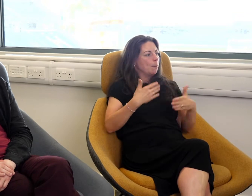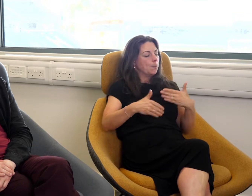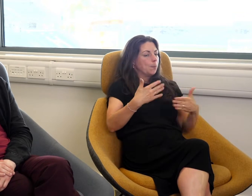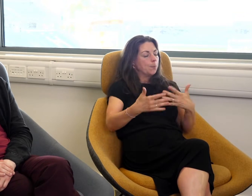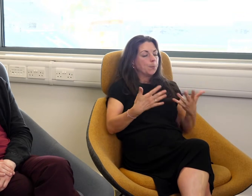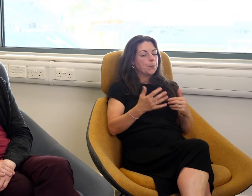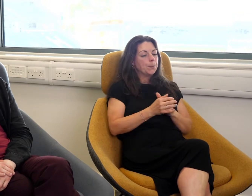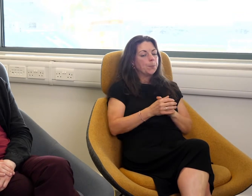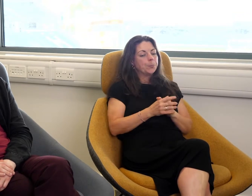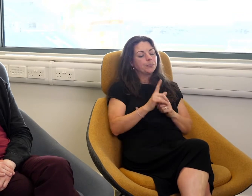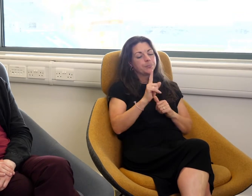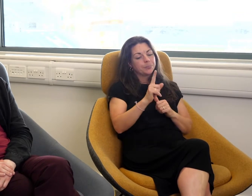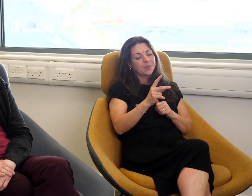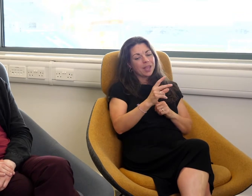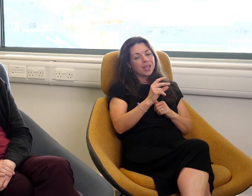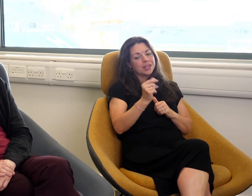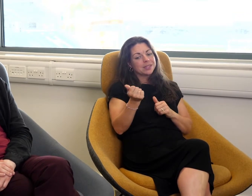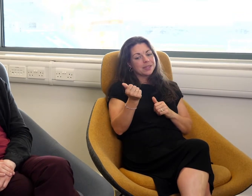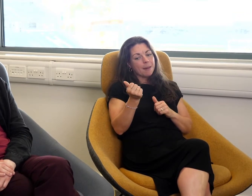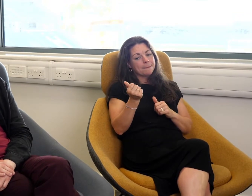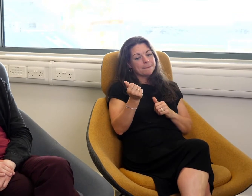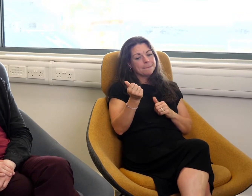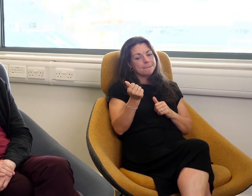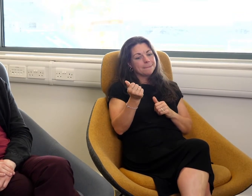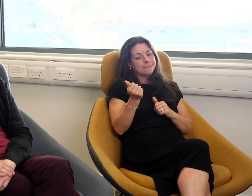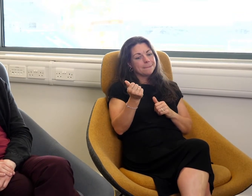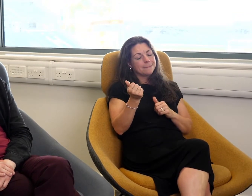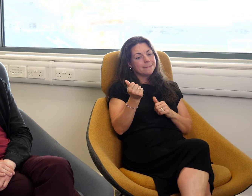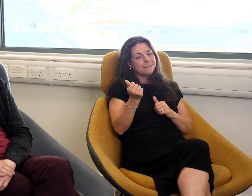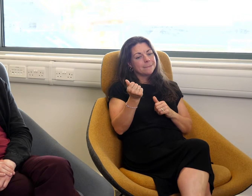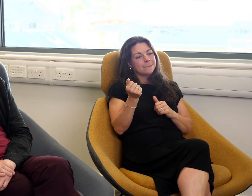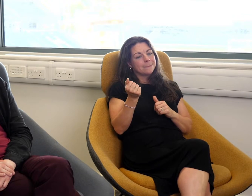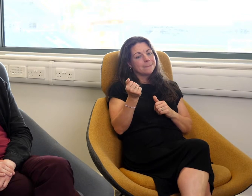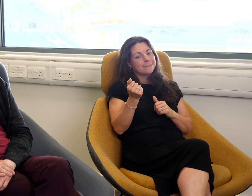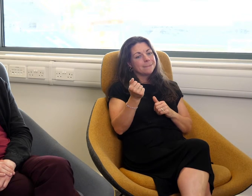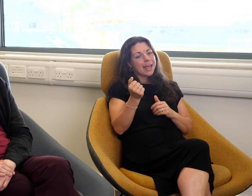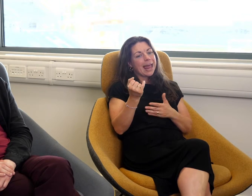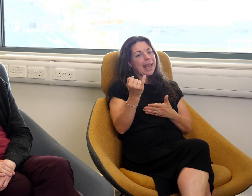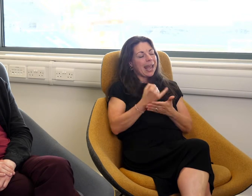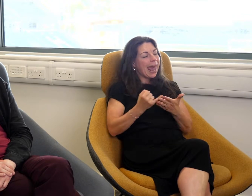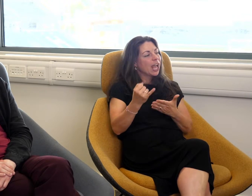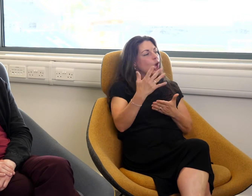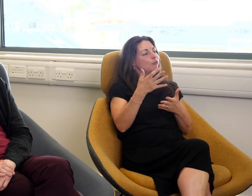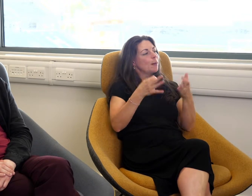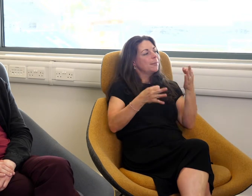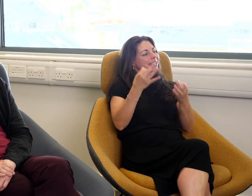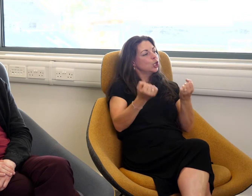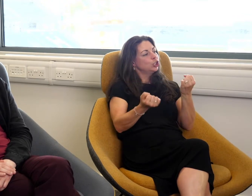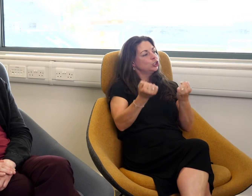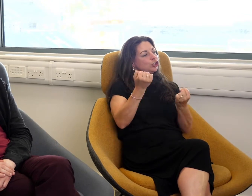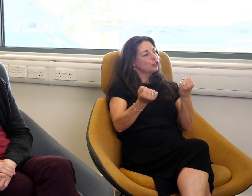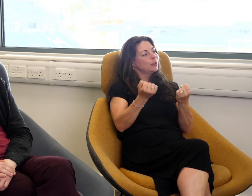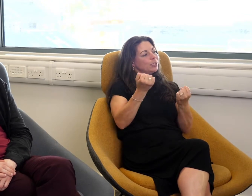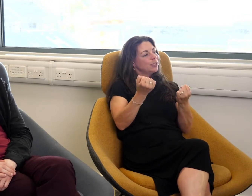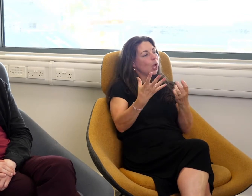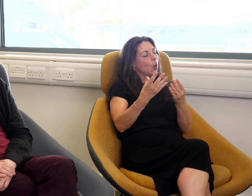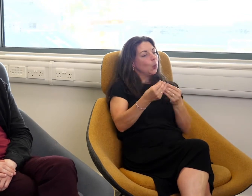kind of lack of political judgment that has been shown with some of the problems that we've had and some of the mistakes that I